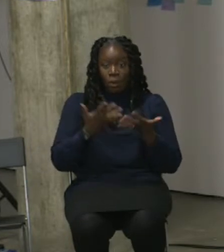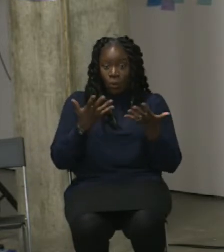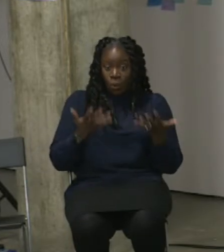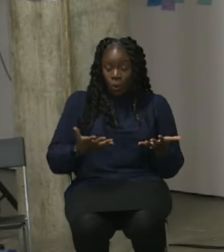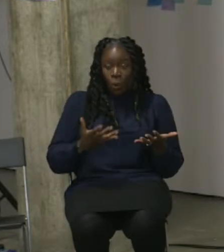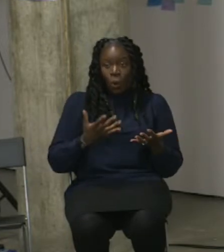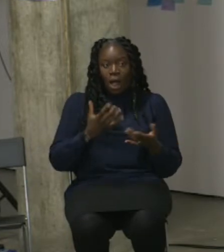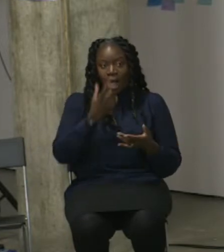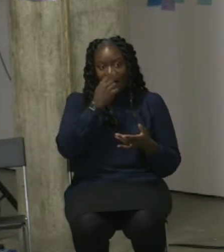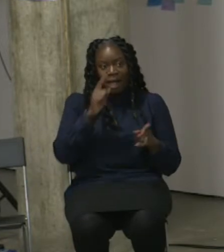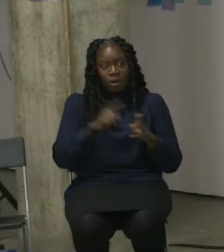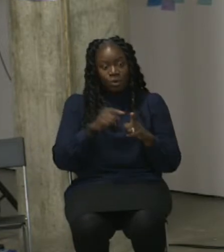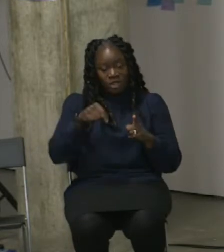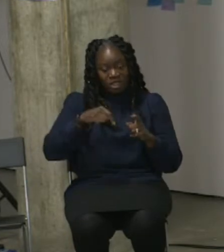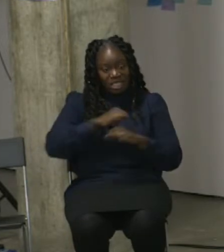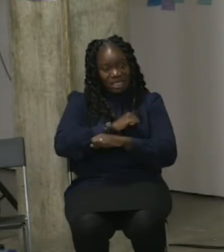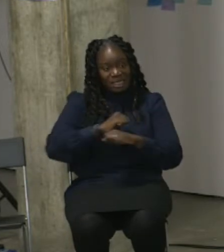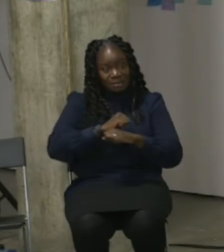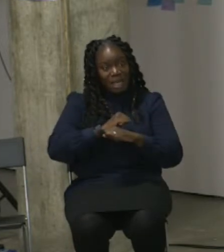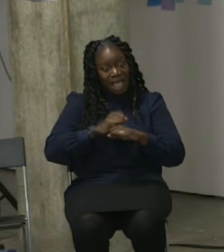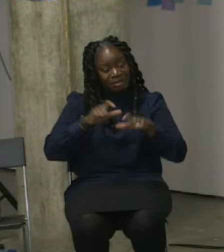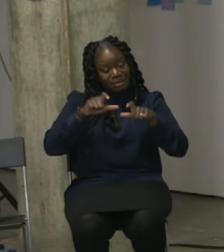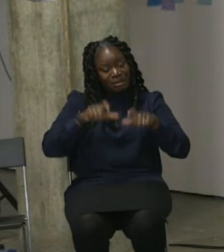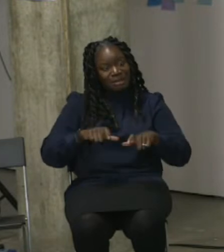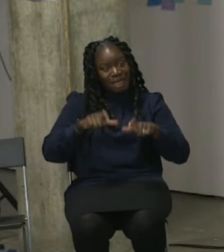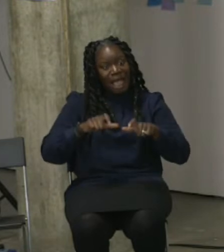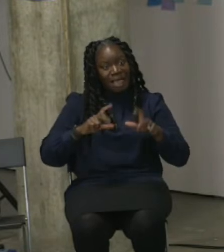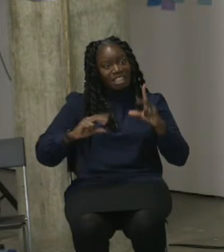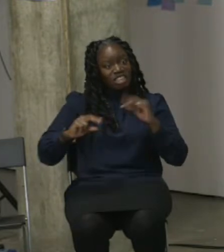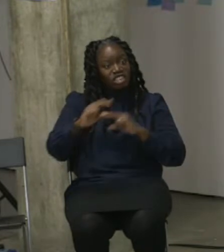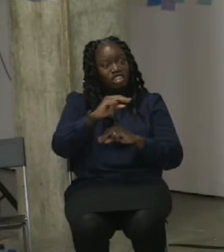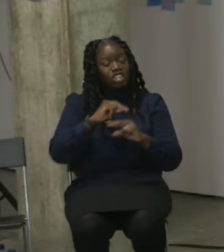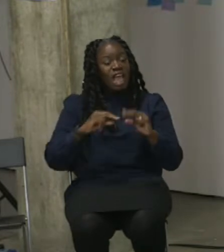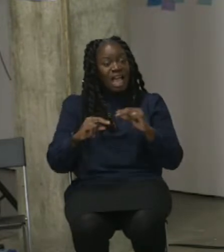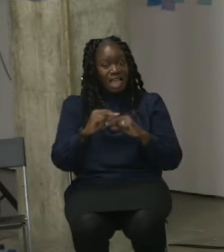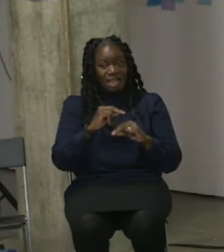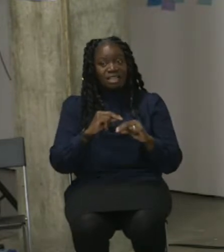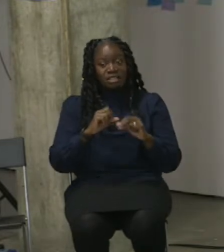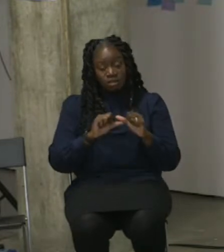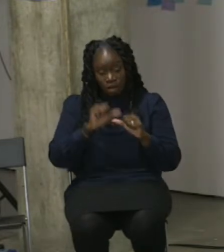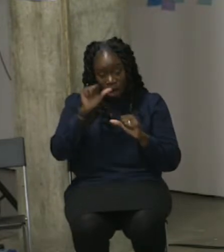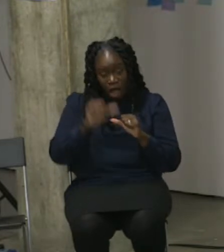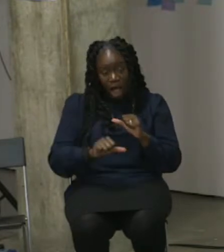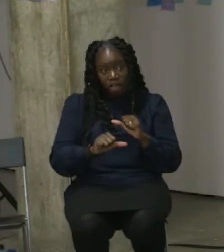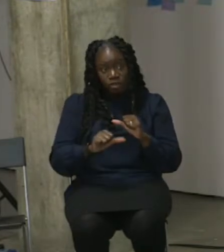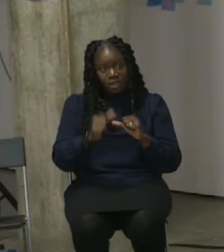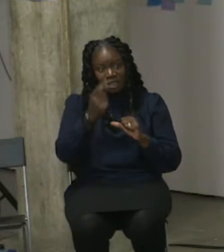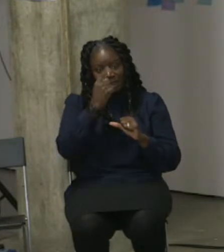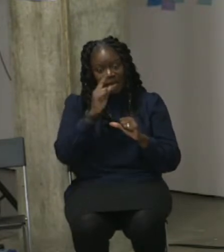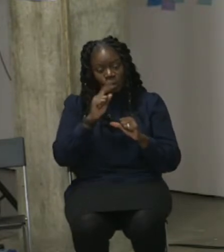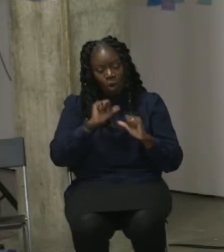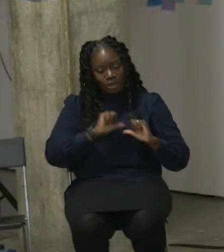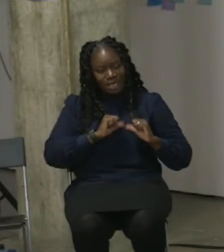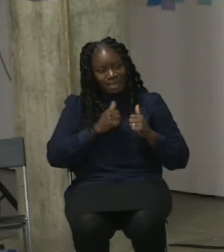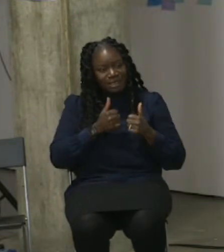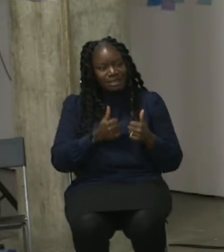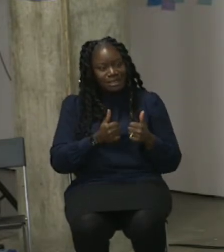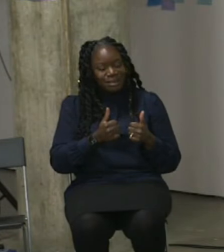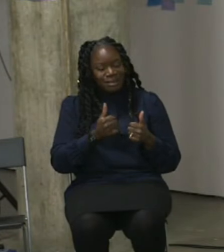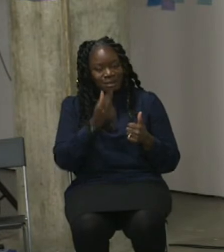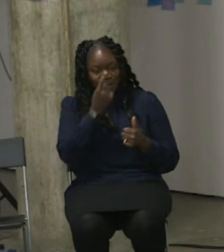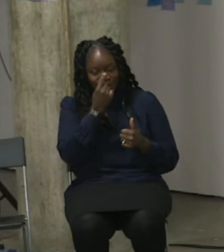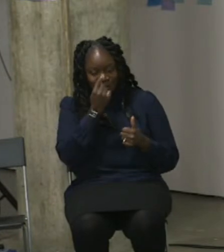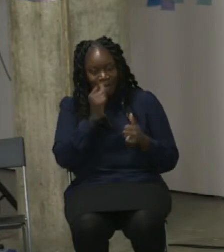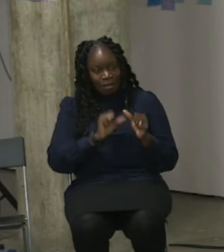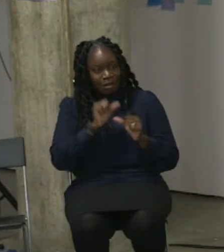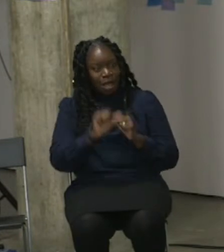in the space or chatting, but you've got the option of being here and just getting some tenderness. But